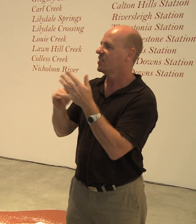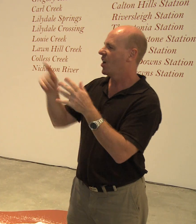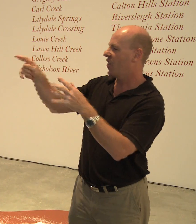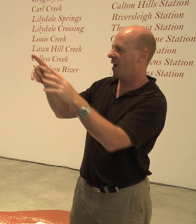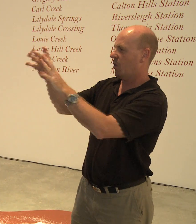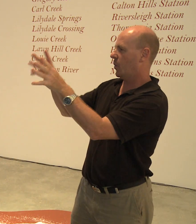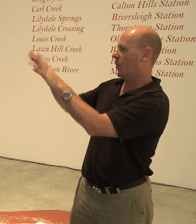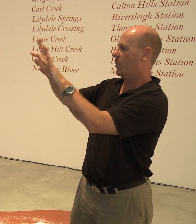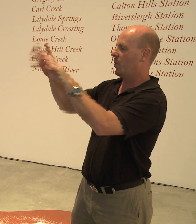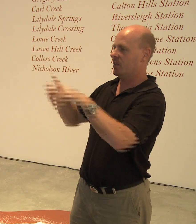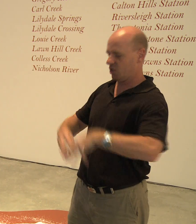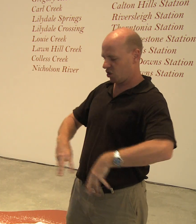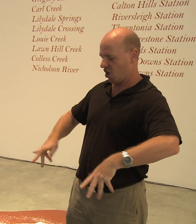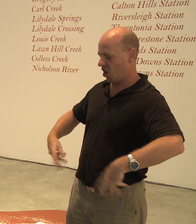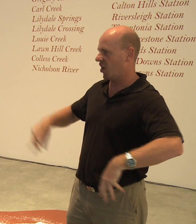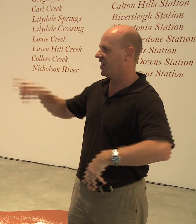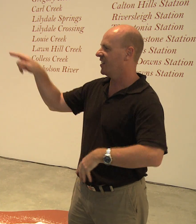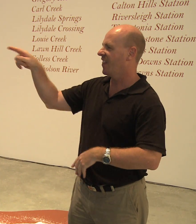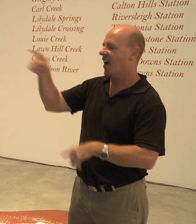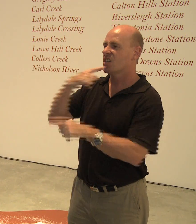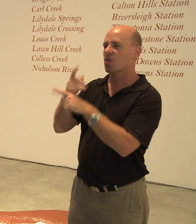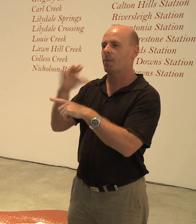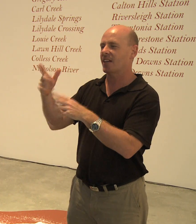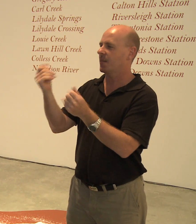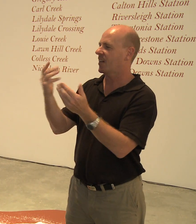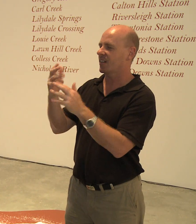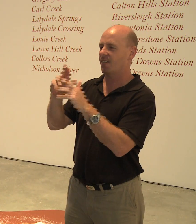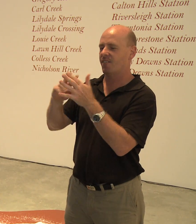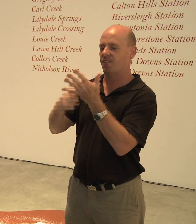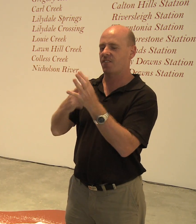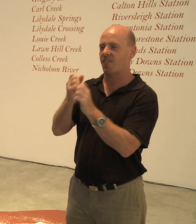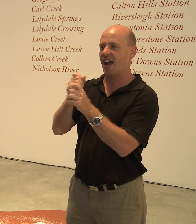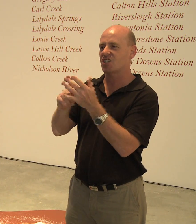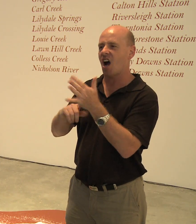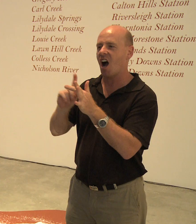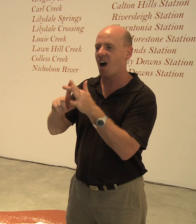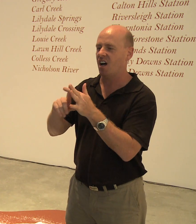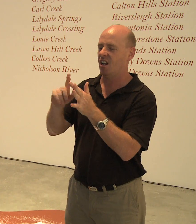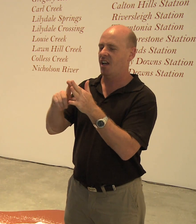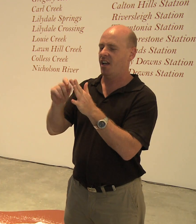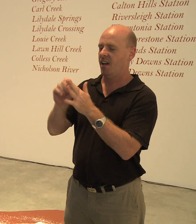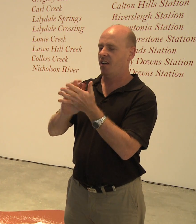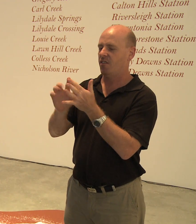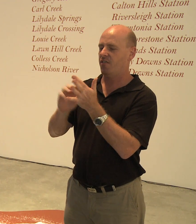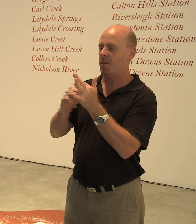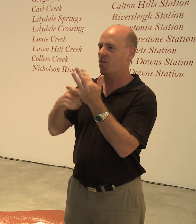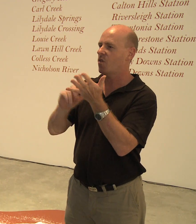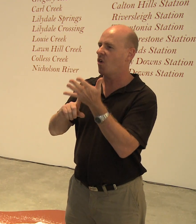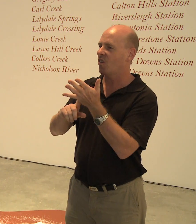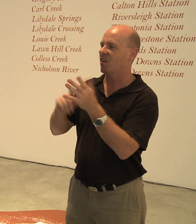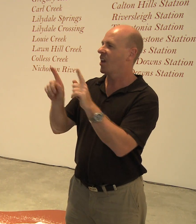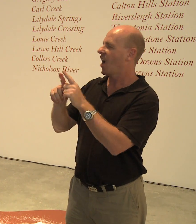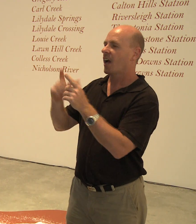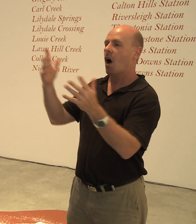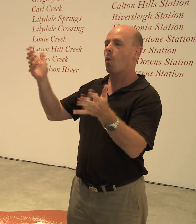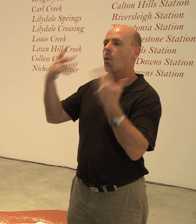form is talking about something that's very fragile, very ephemeral, and that whole idea how a windbreak, a very